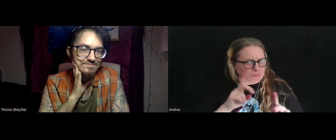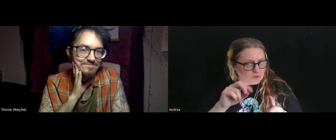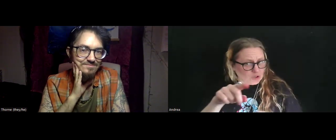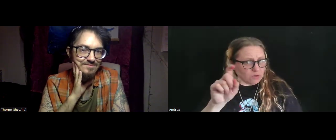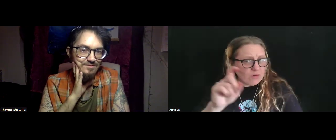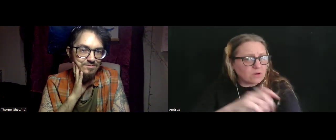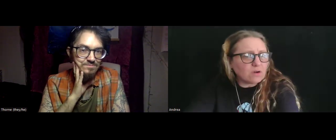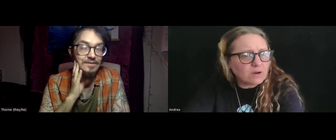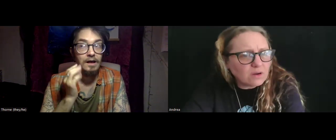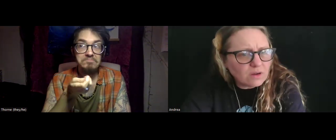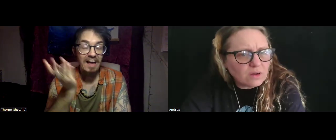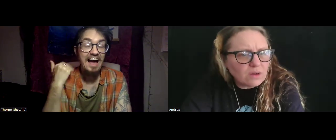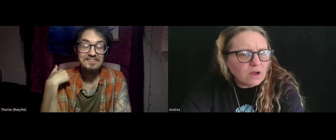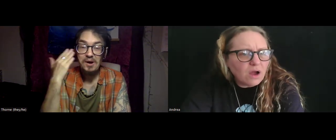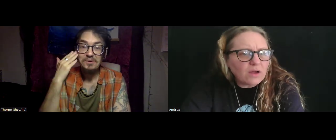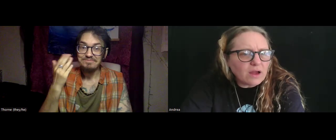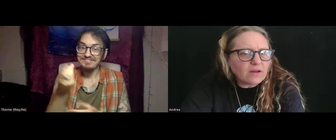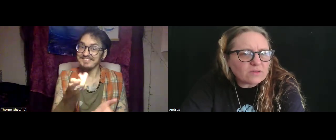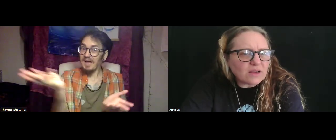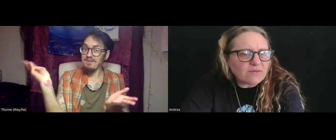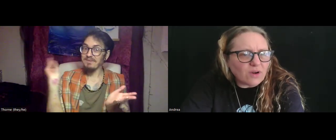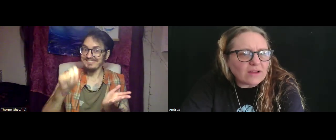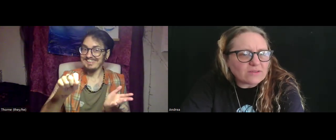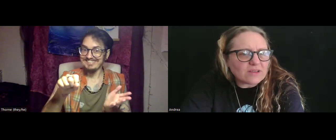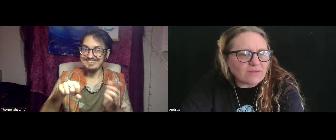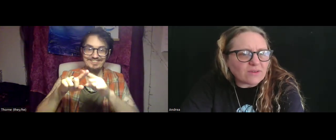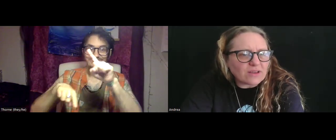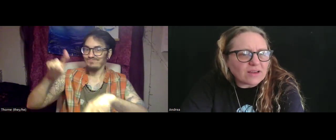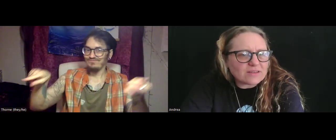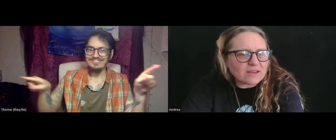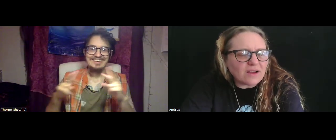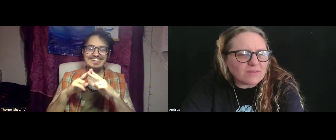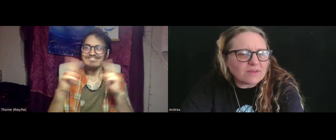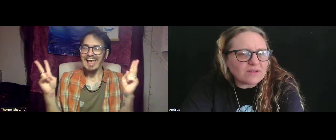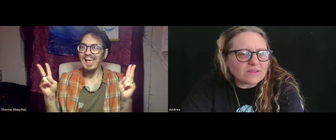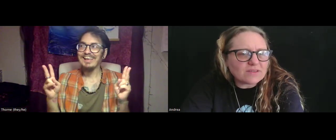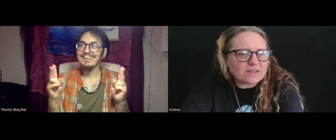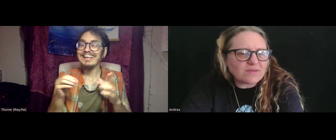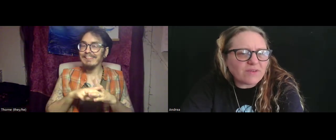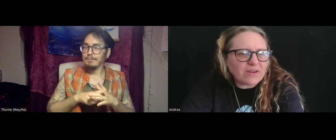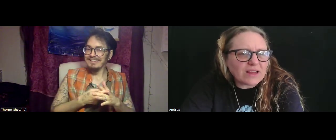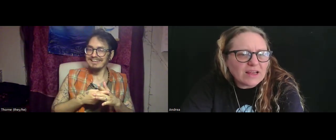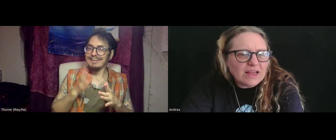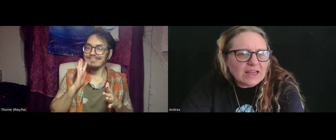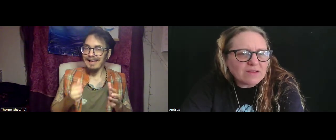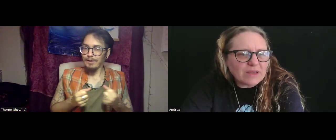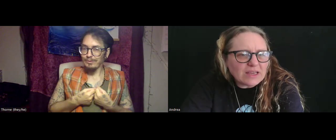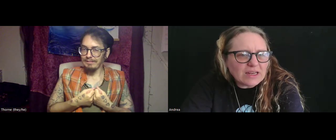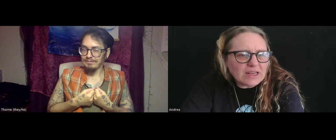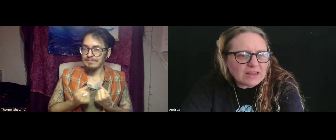Do you? I know several. I know several, yes. There's just very in the beginning they'll